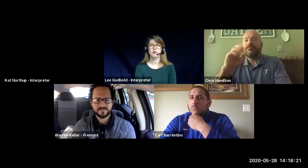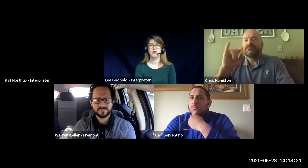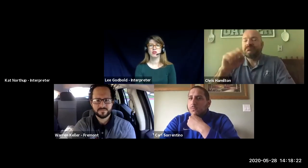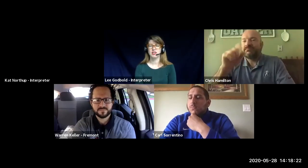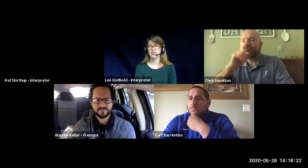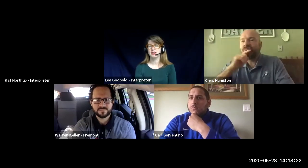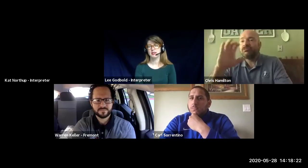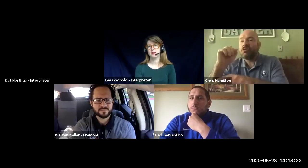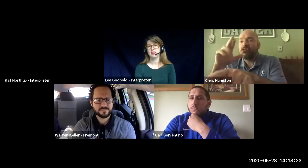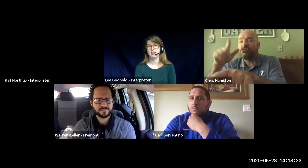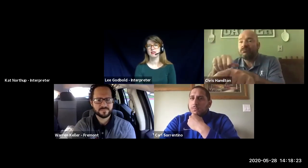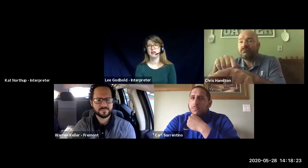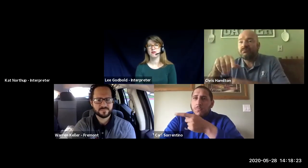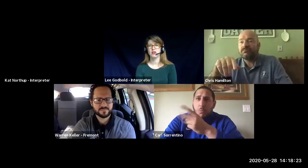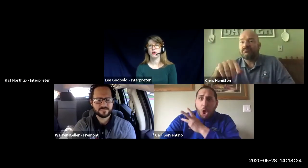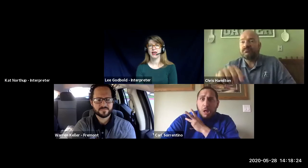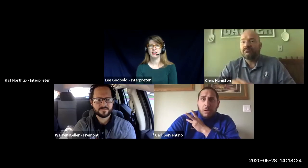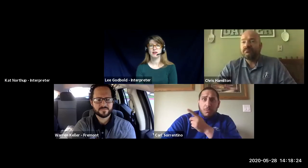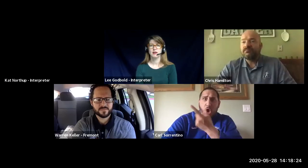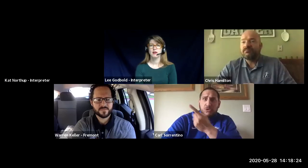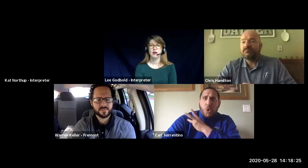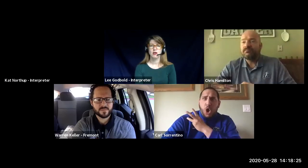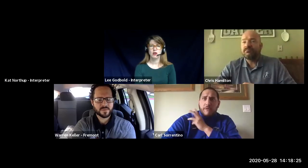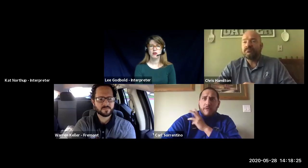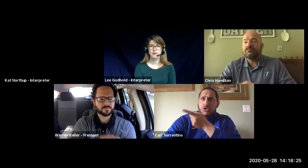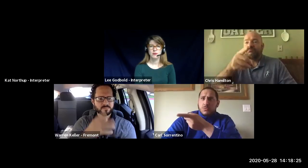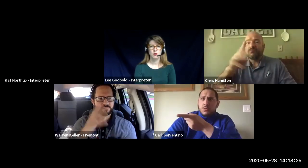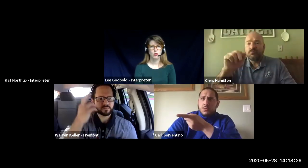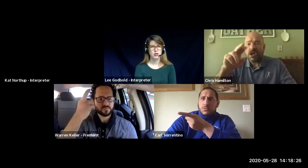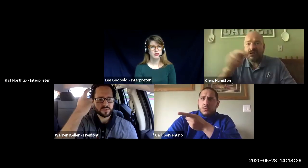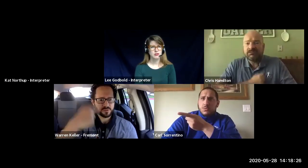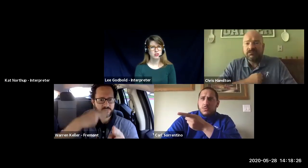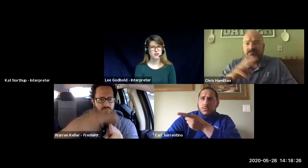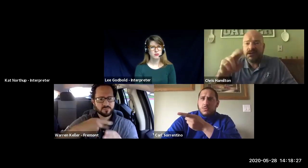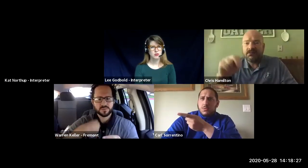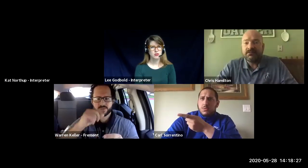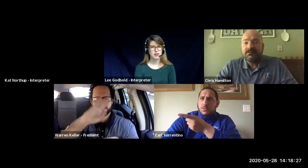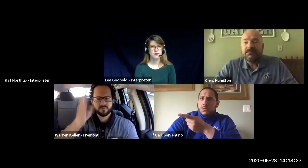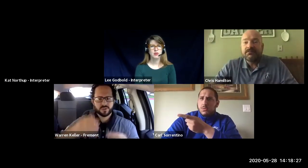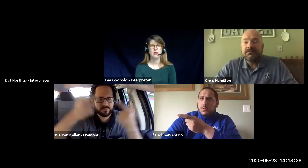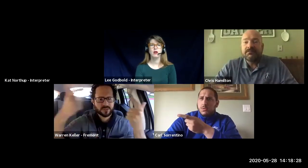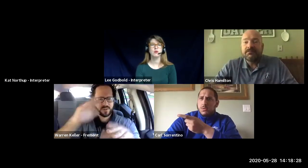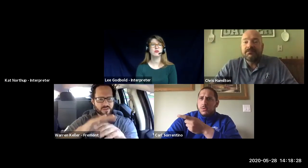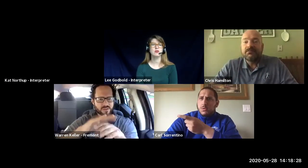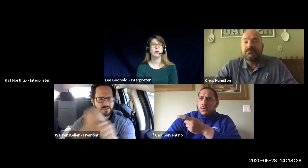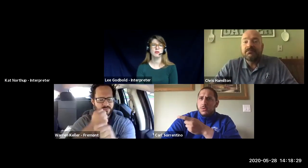be really nice. Like David said, it's a lot of value added. Carl, Warren, did you have something you were going to say? Oh, well, the reason why I mention